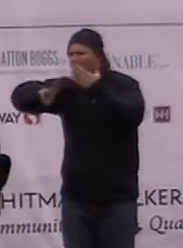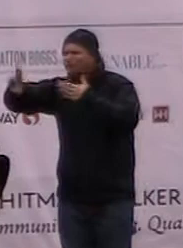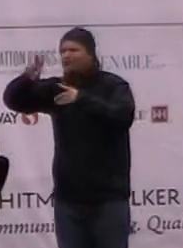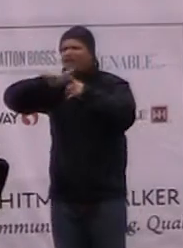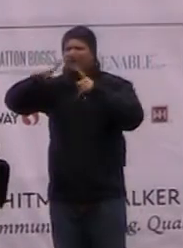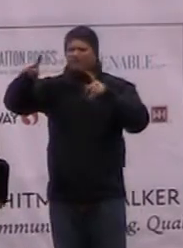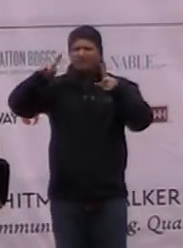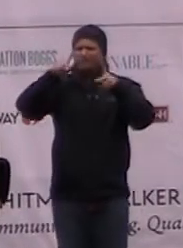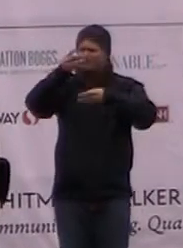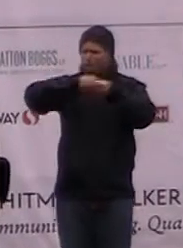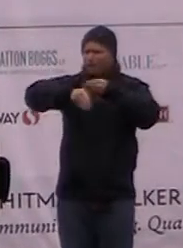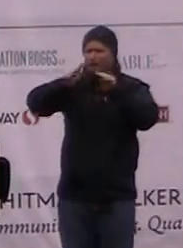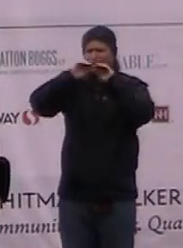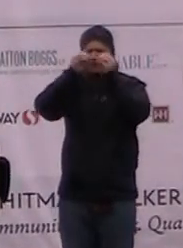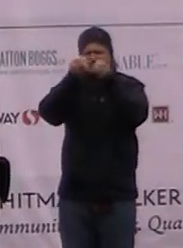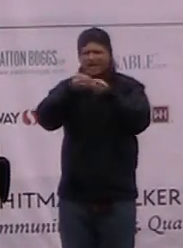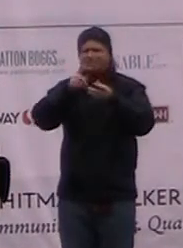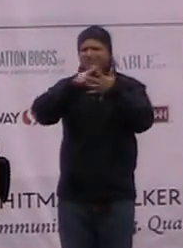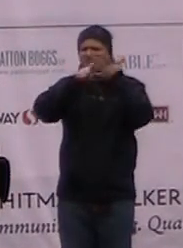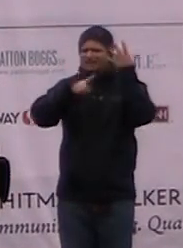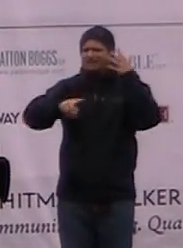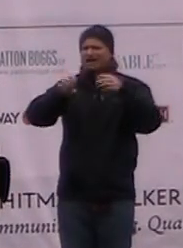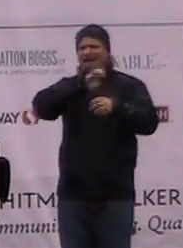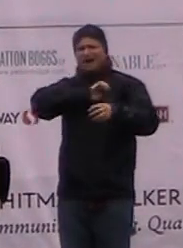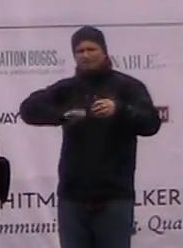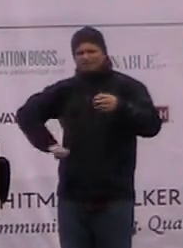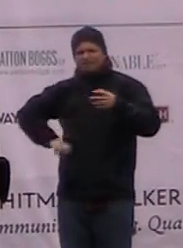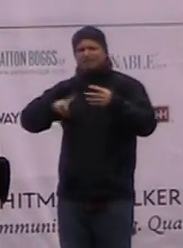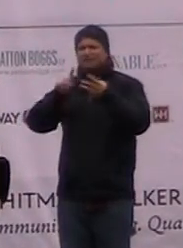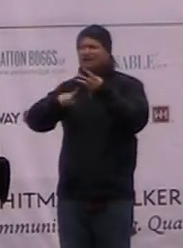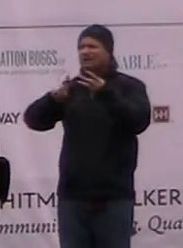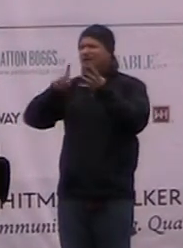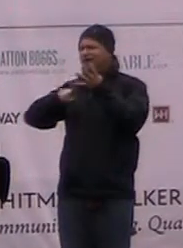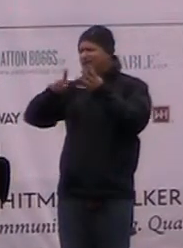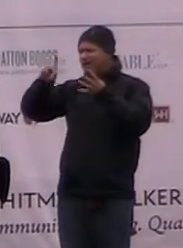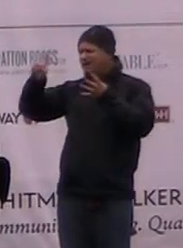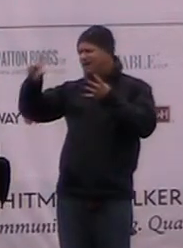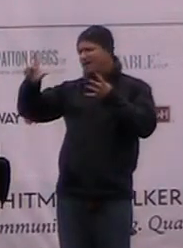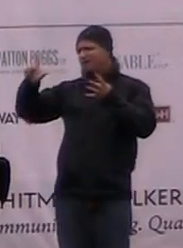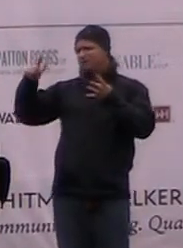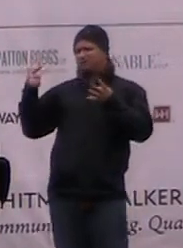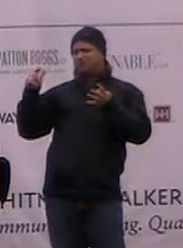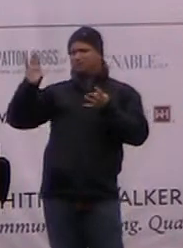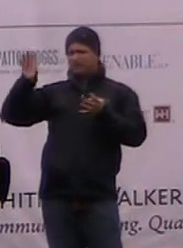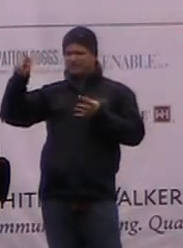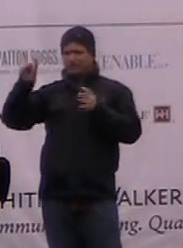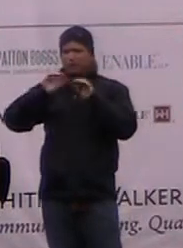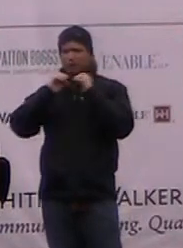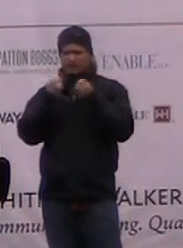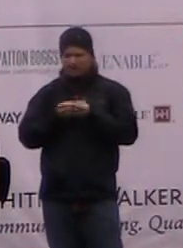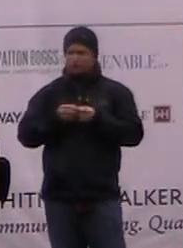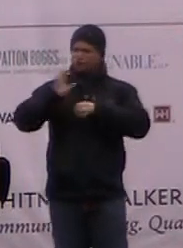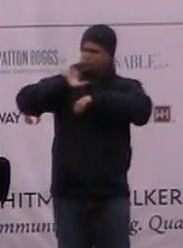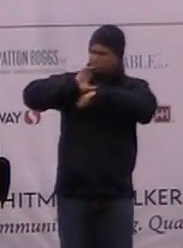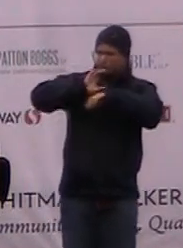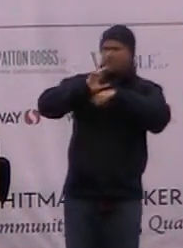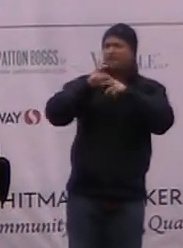trade associations, embassies, and LGBT organizations and places of worship.